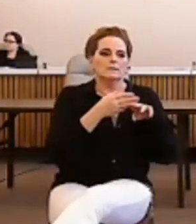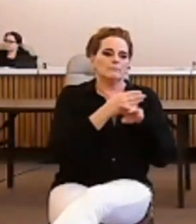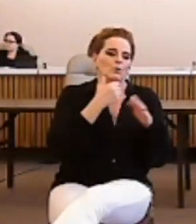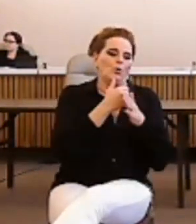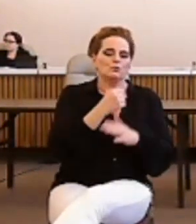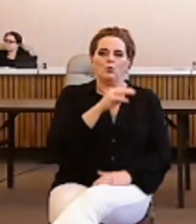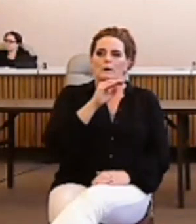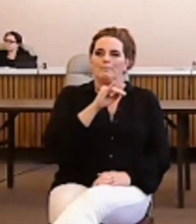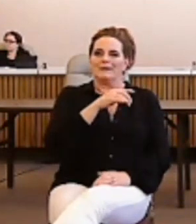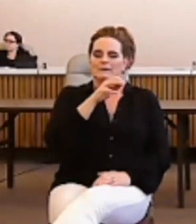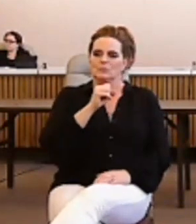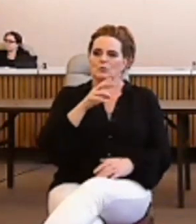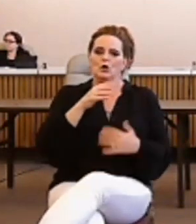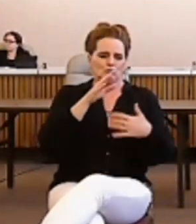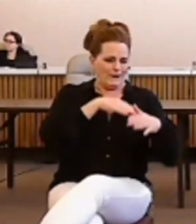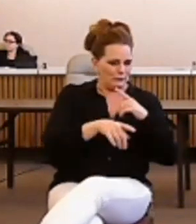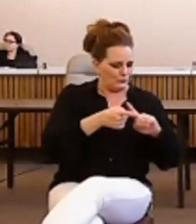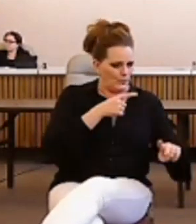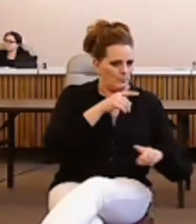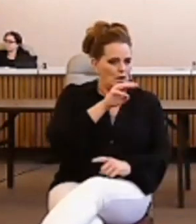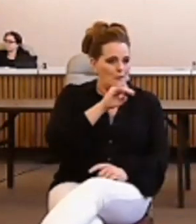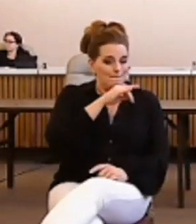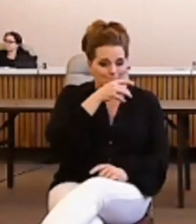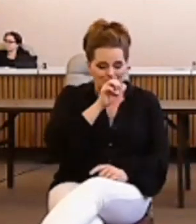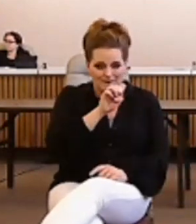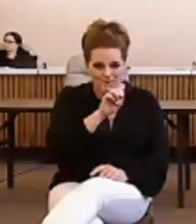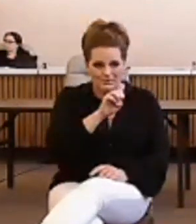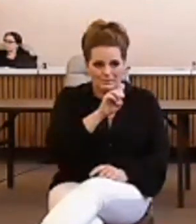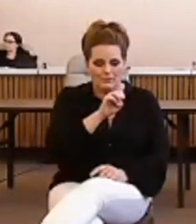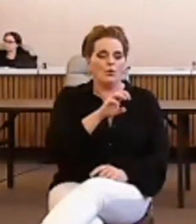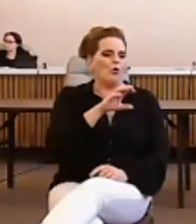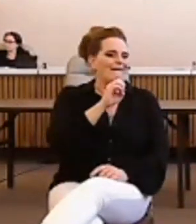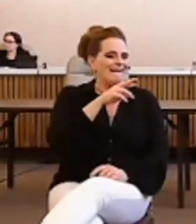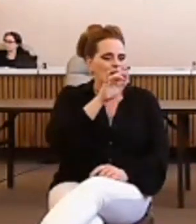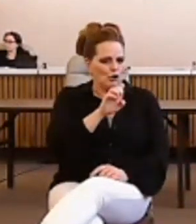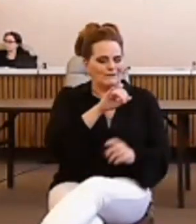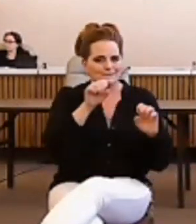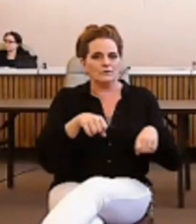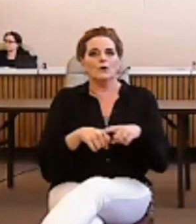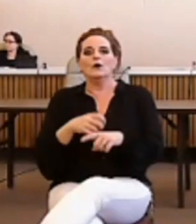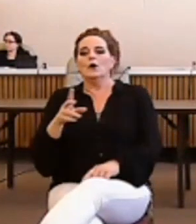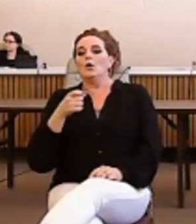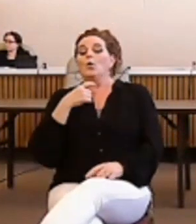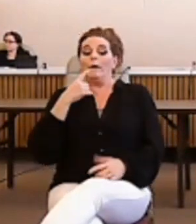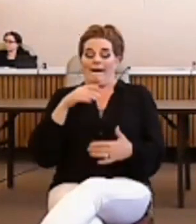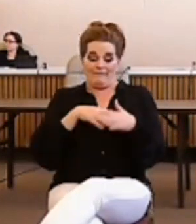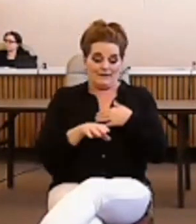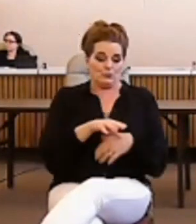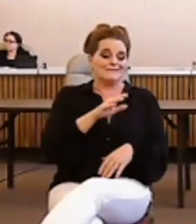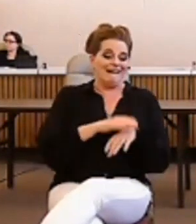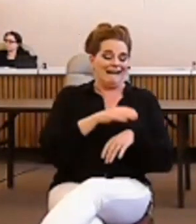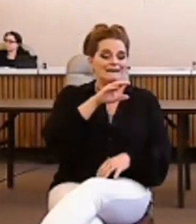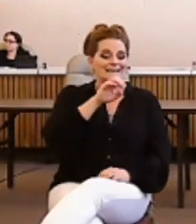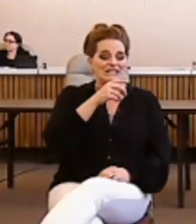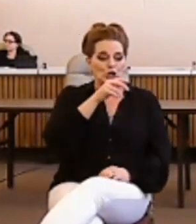be from Erie Station Road? There is, We- go ahead. We have an entrance on Erie Station Road, almost to